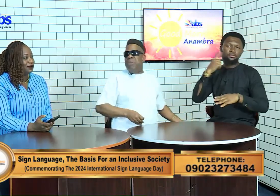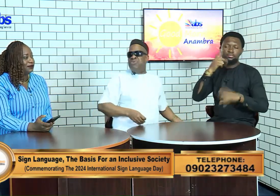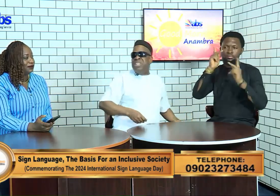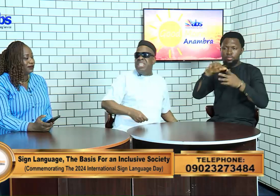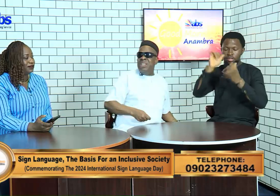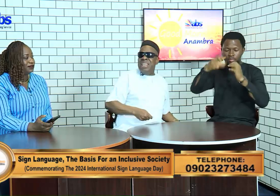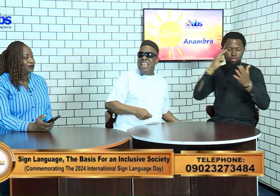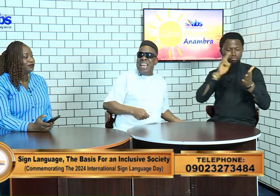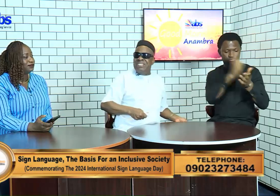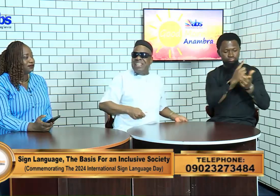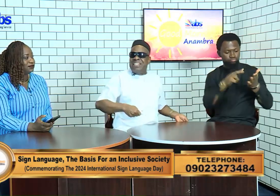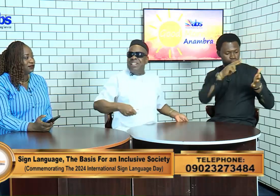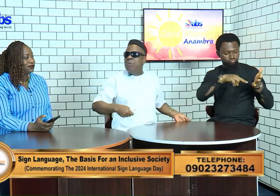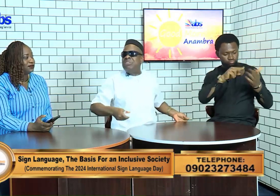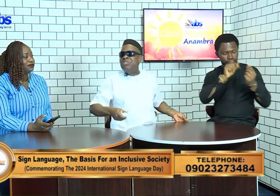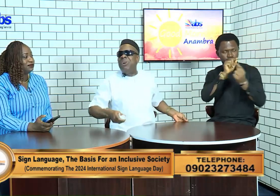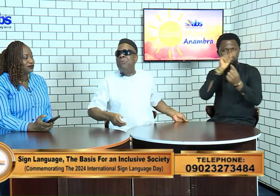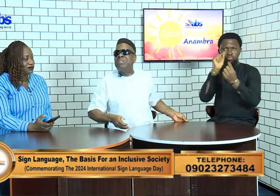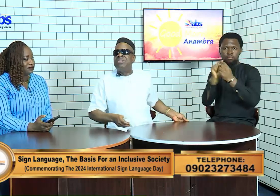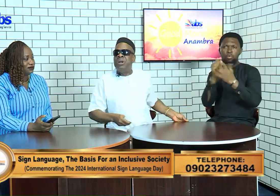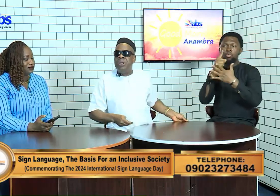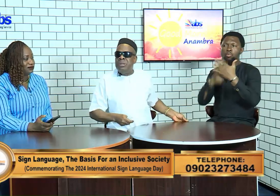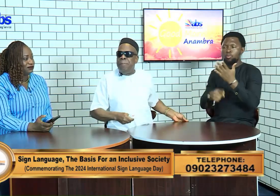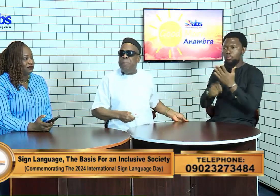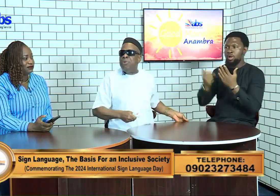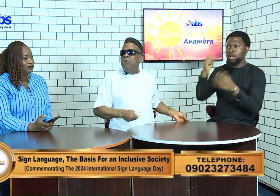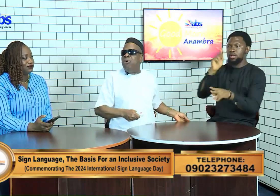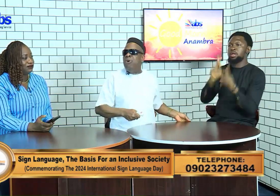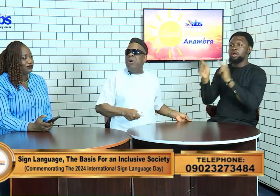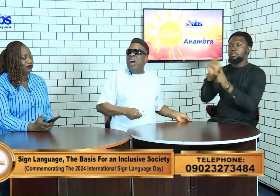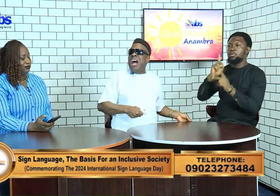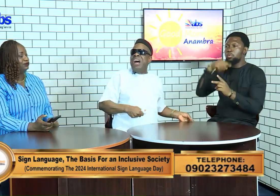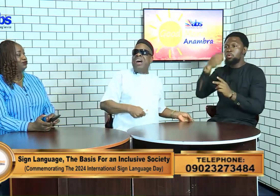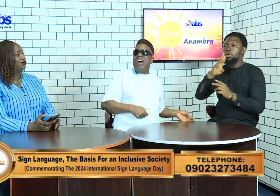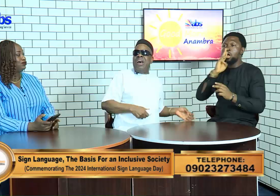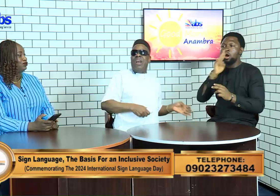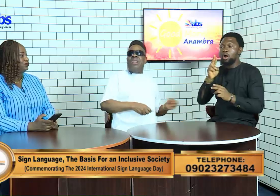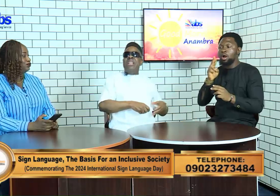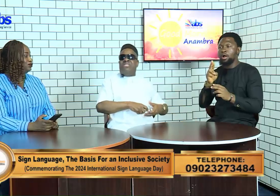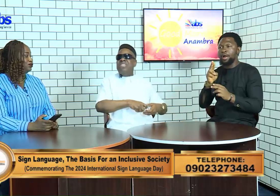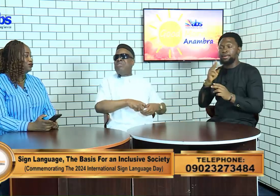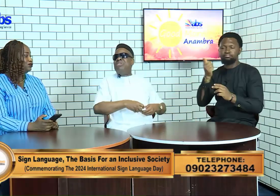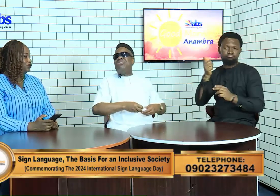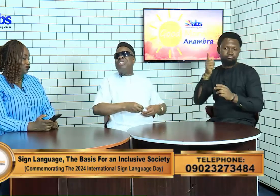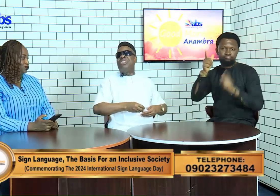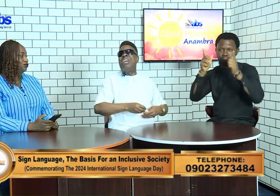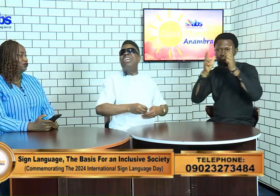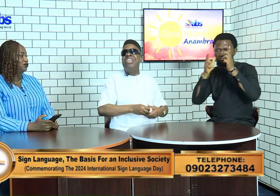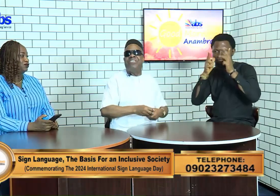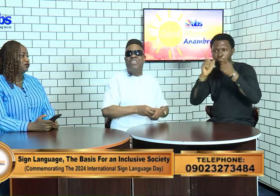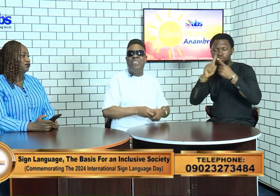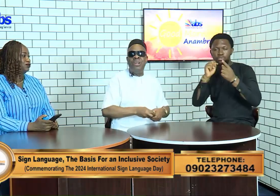will be reading exactly what the people who are listening to the station